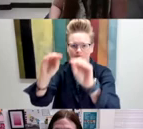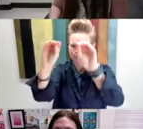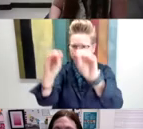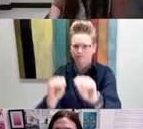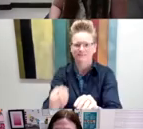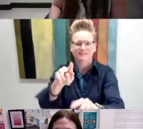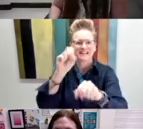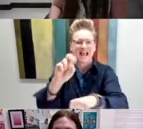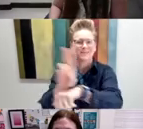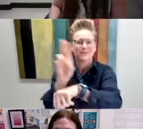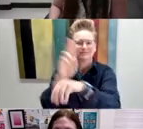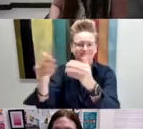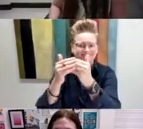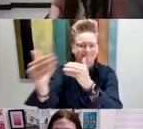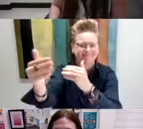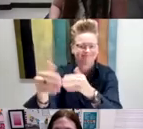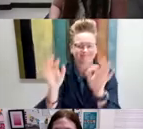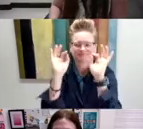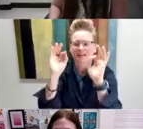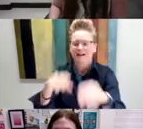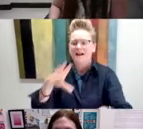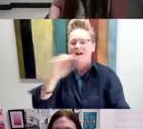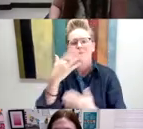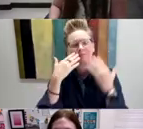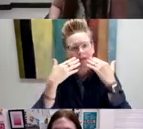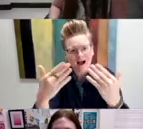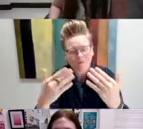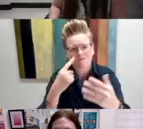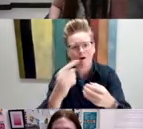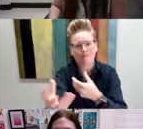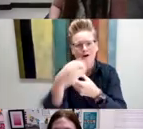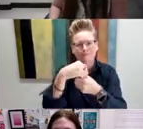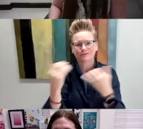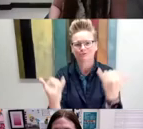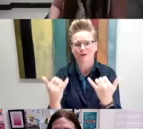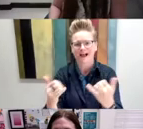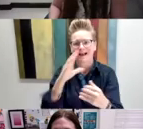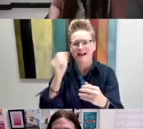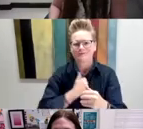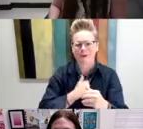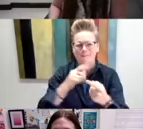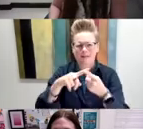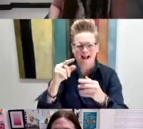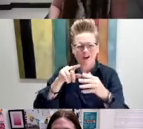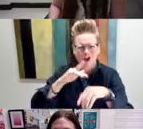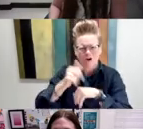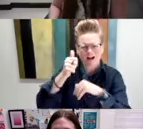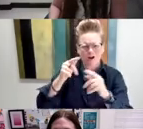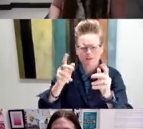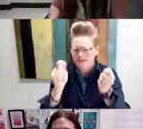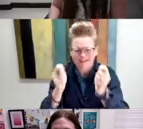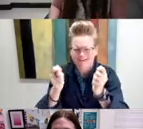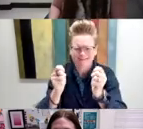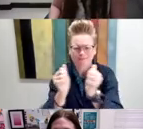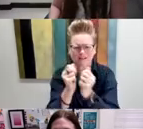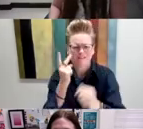that for all, everybody who has registered. We'll put that on there and you can use that in the future. And we want to thank everyone for participating today.